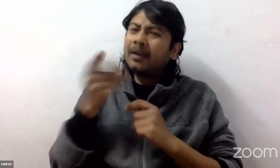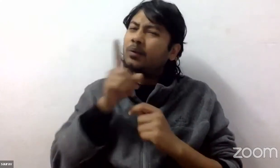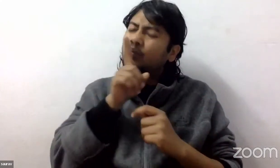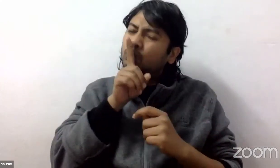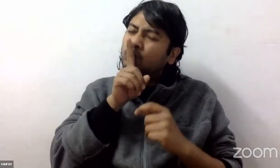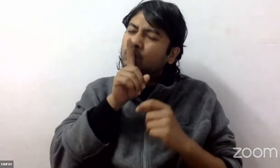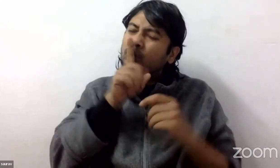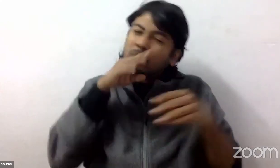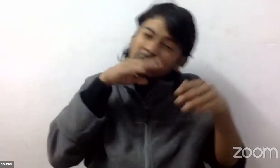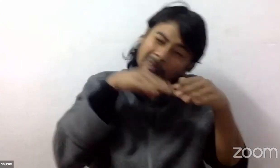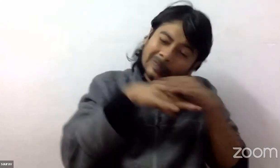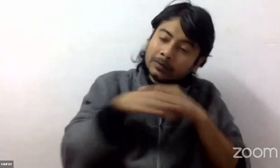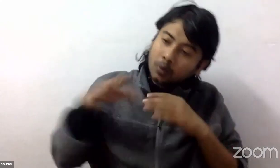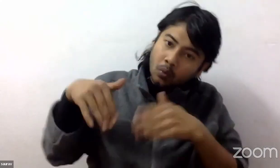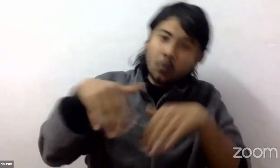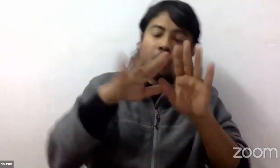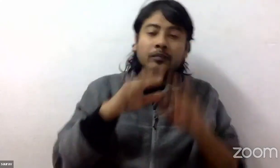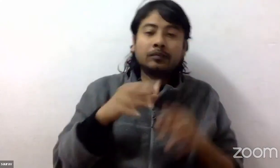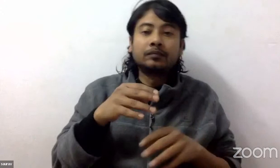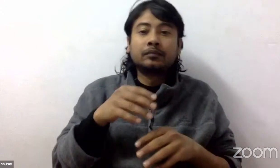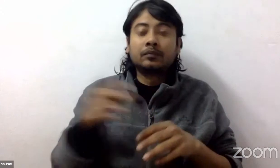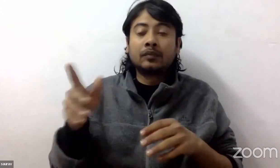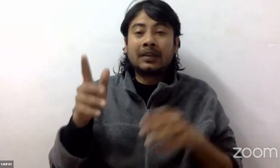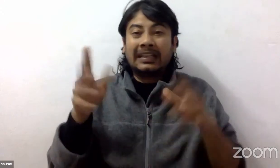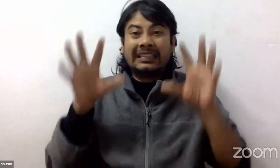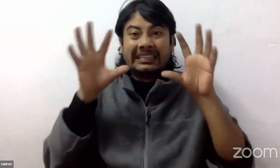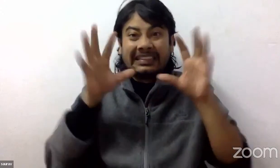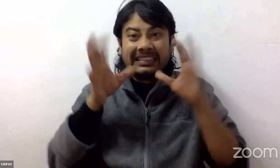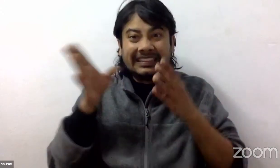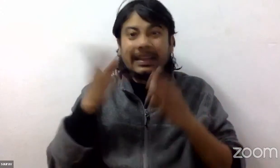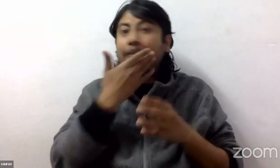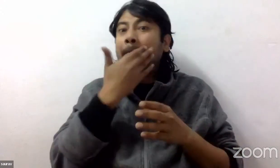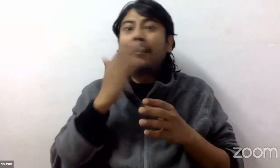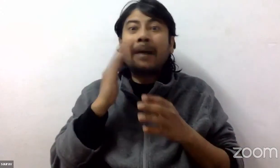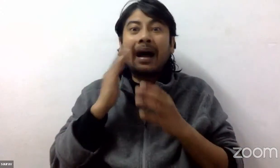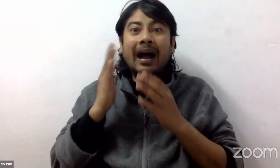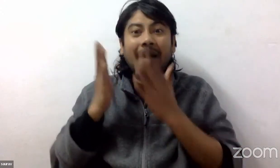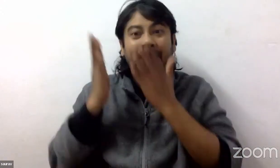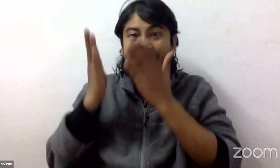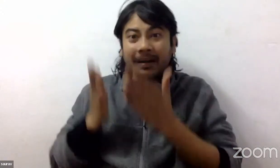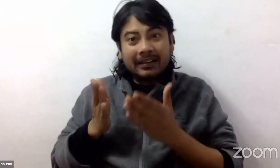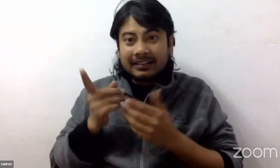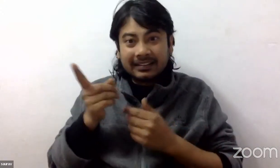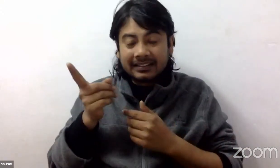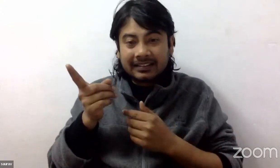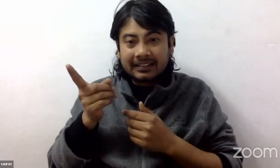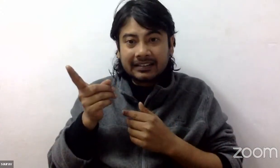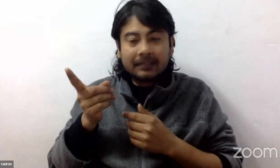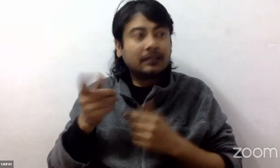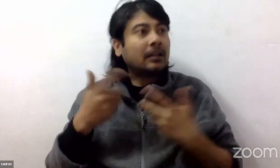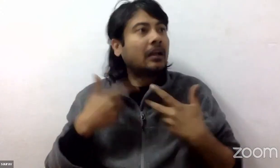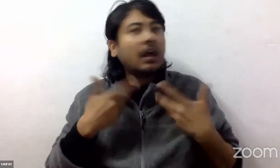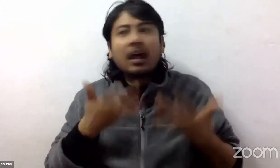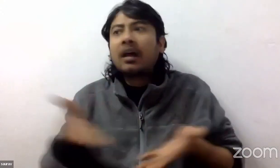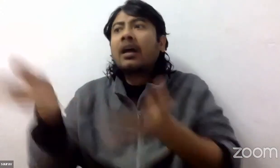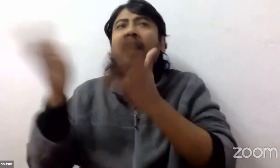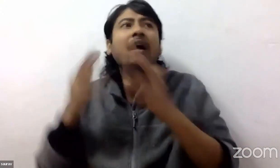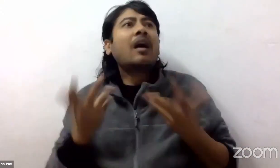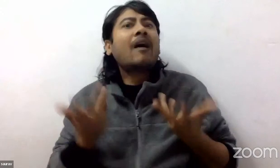So the Lord said, "The day Ekadashi is not active, you stay. But the day Ekadashi